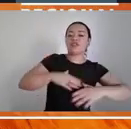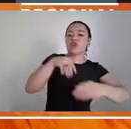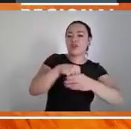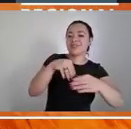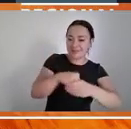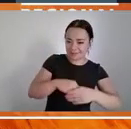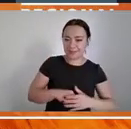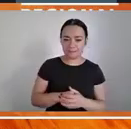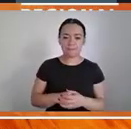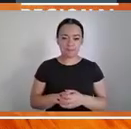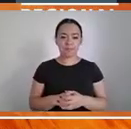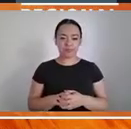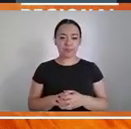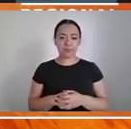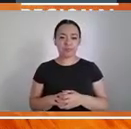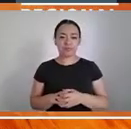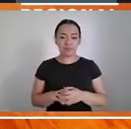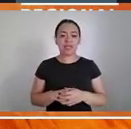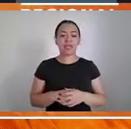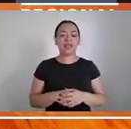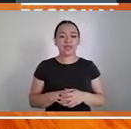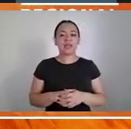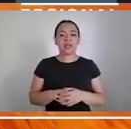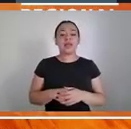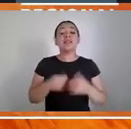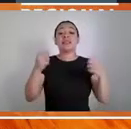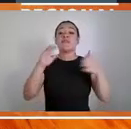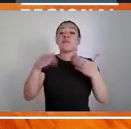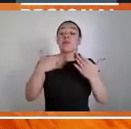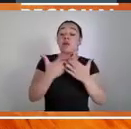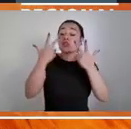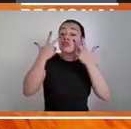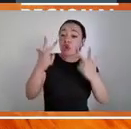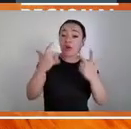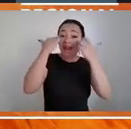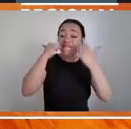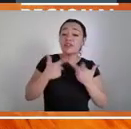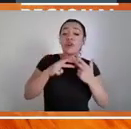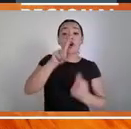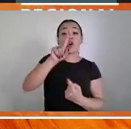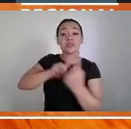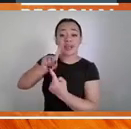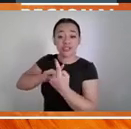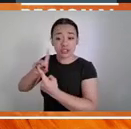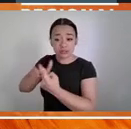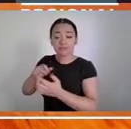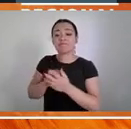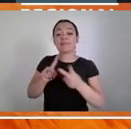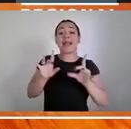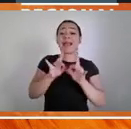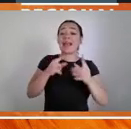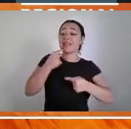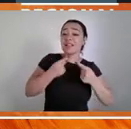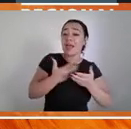Successful proposals in this field were able to demonstrate evidence of consultation, could clearly articulate how they